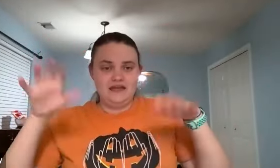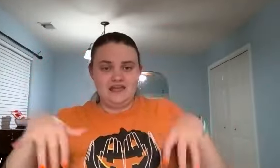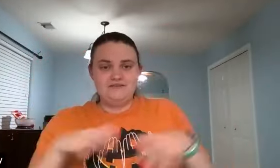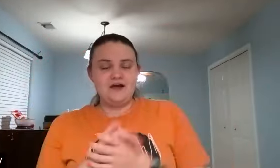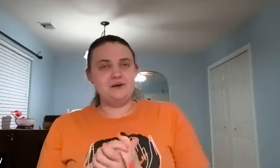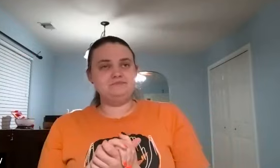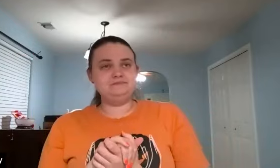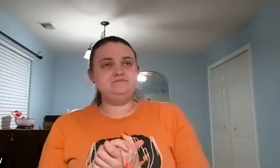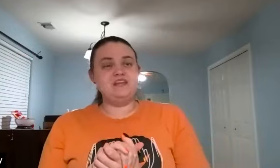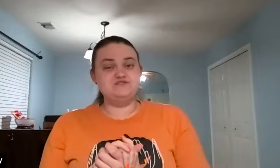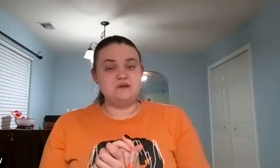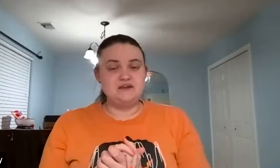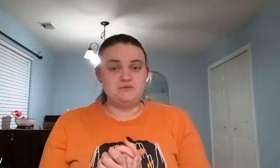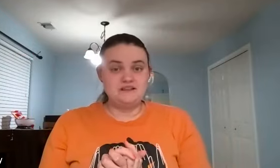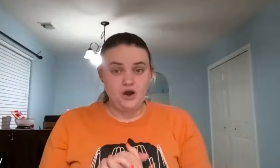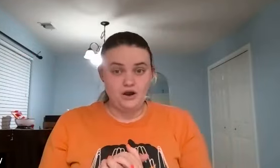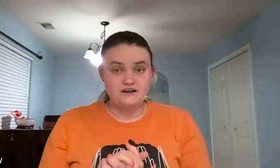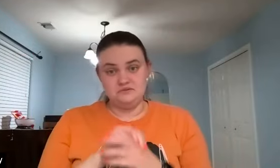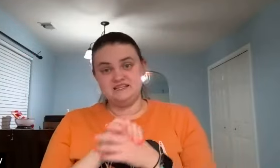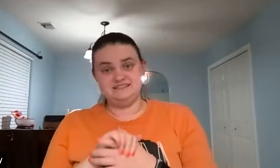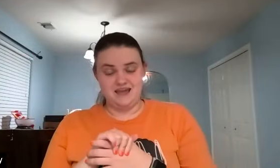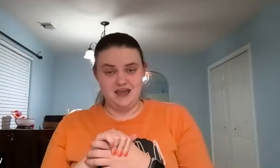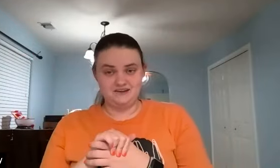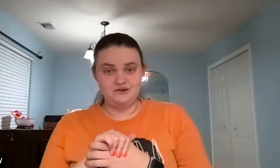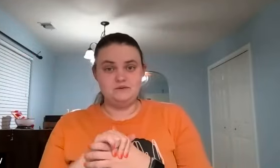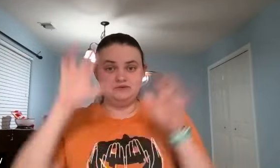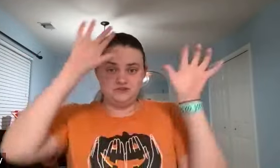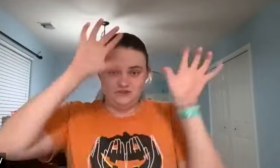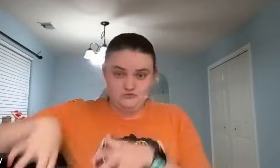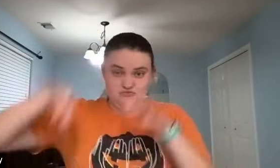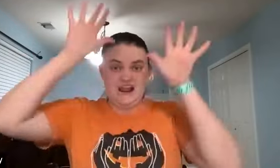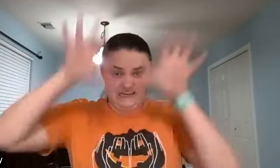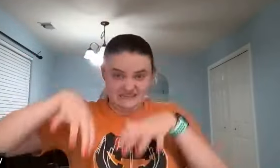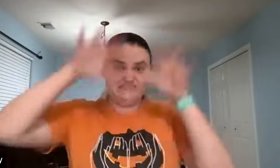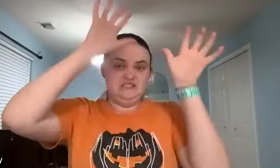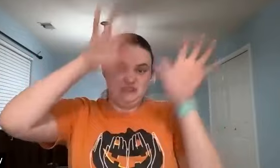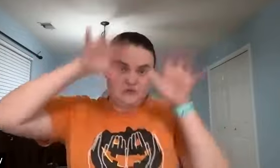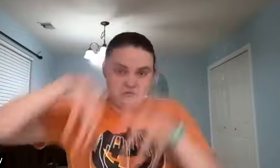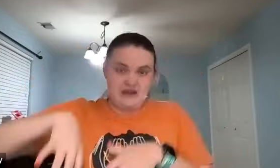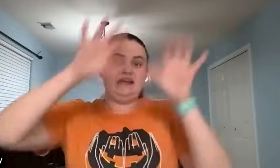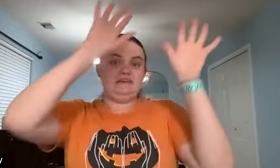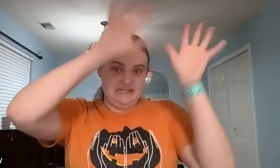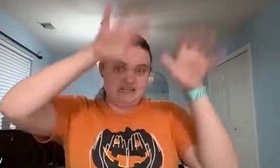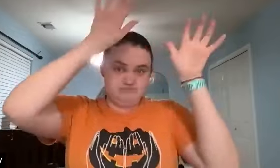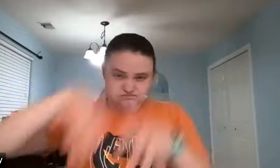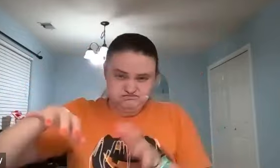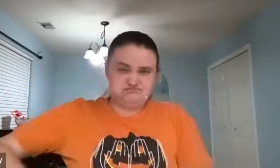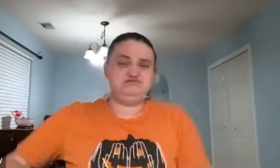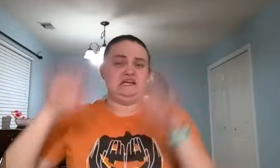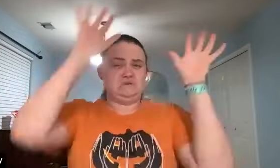If it's raining really hard and almost like diagonal, what people do is they'll go rain, rain, like it's